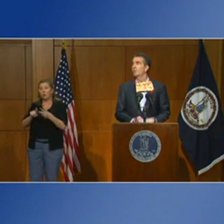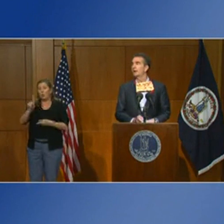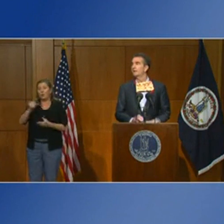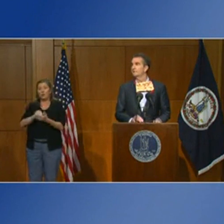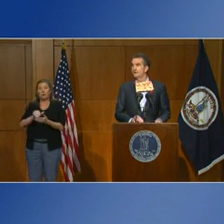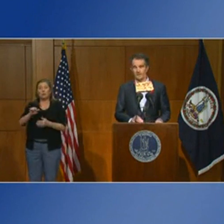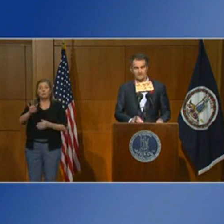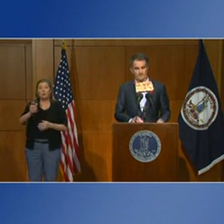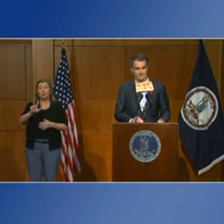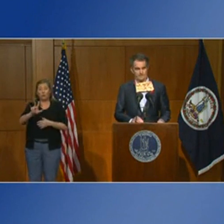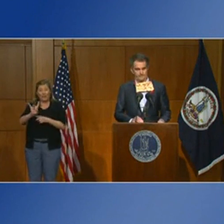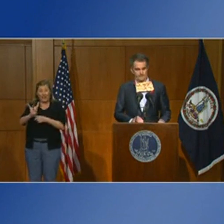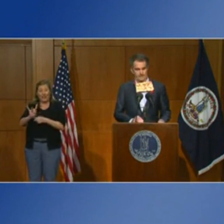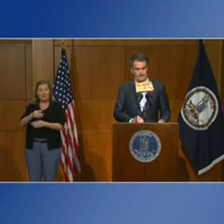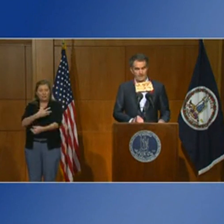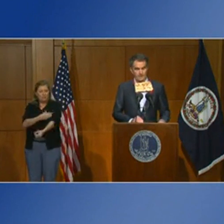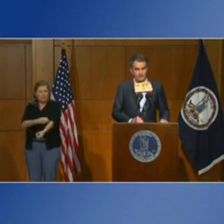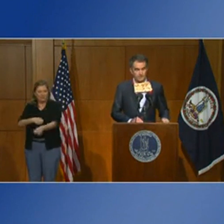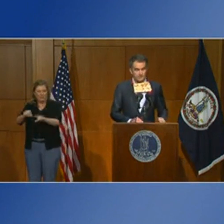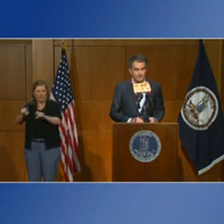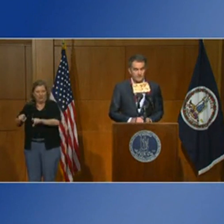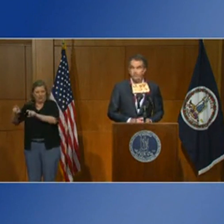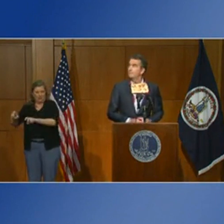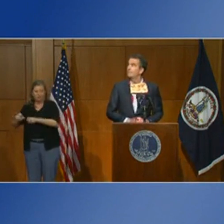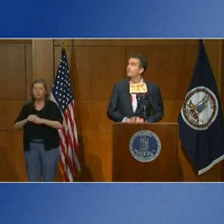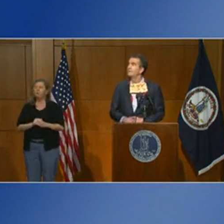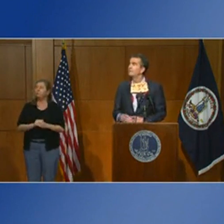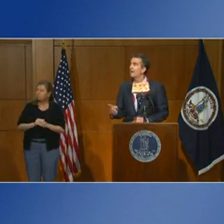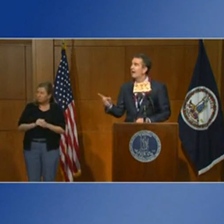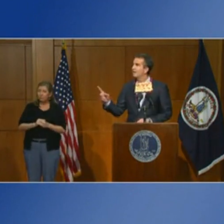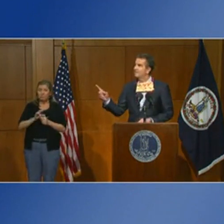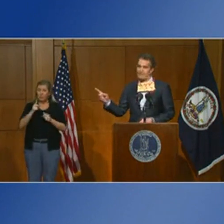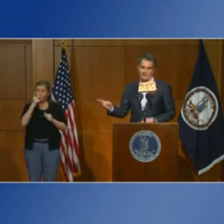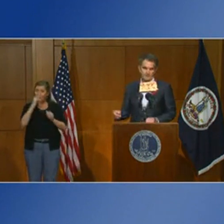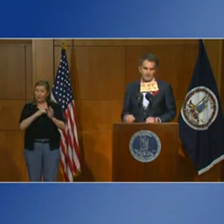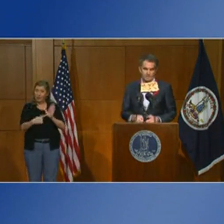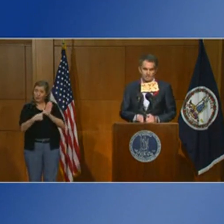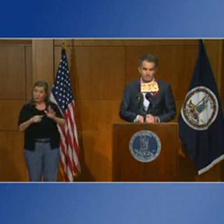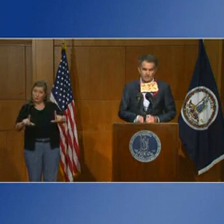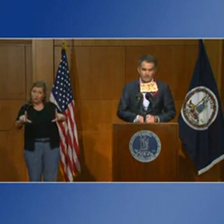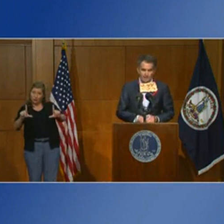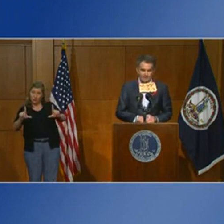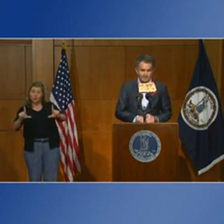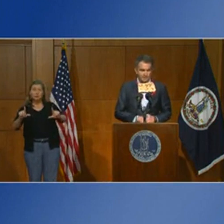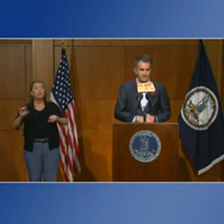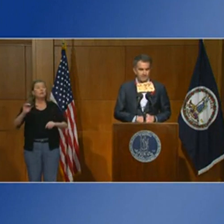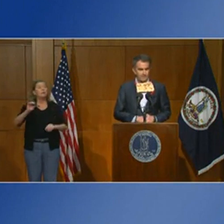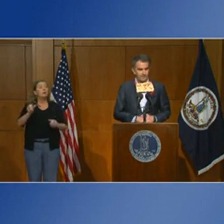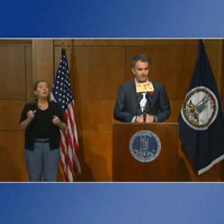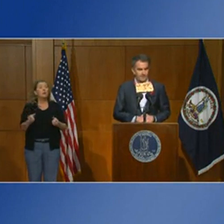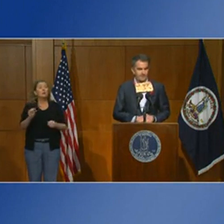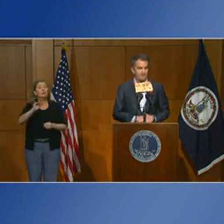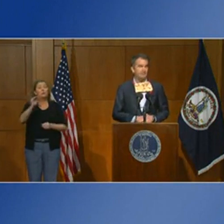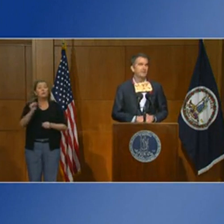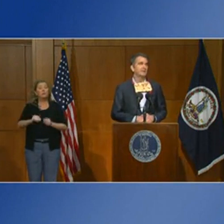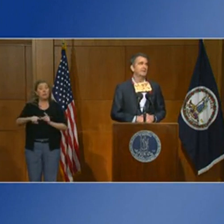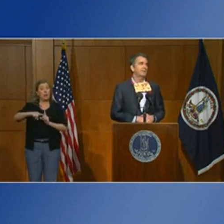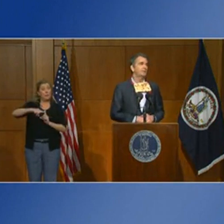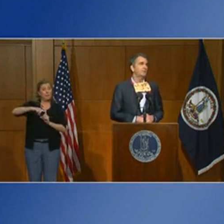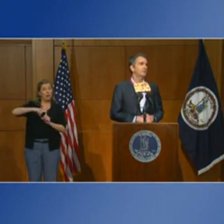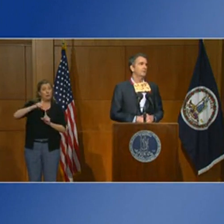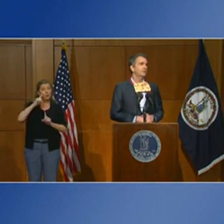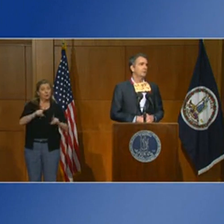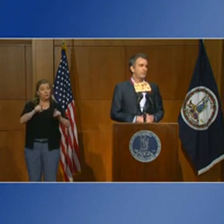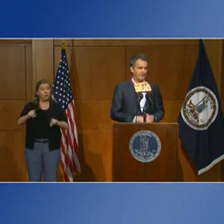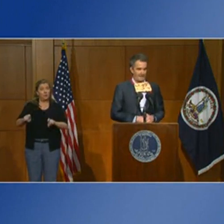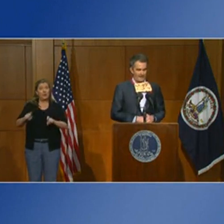1,438 serology tests. As you can see from this slide, the percent positivity from testing